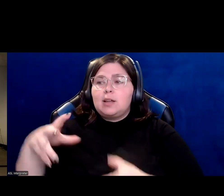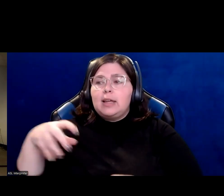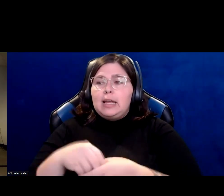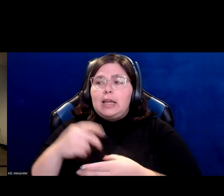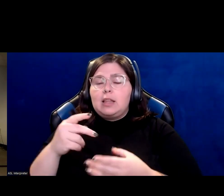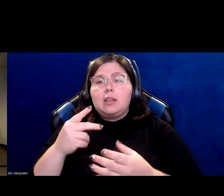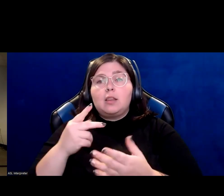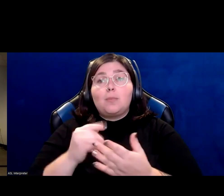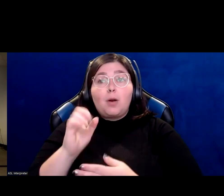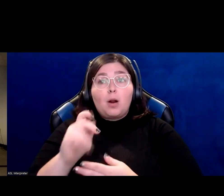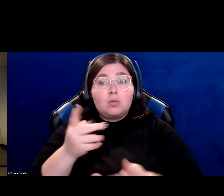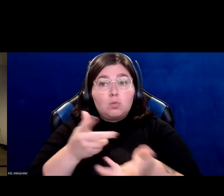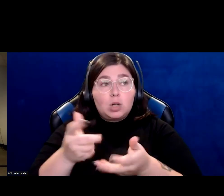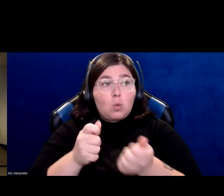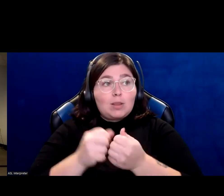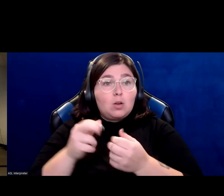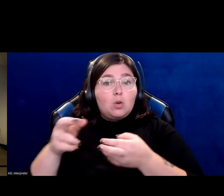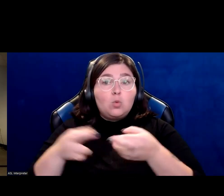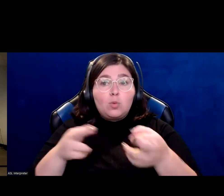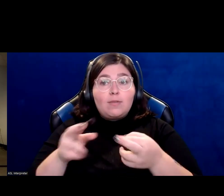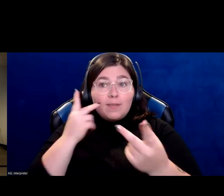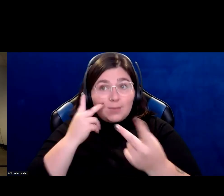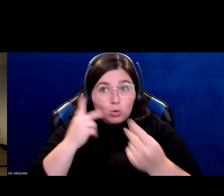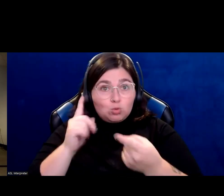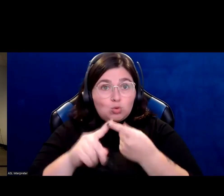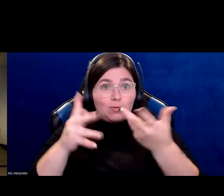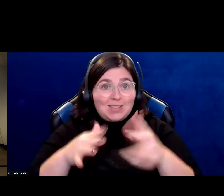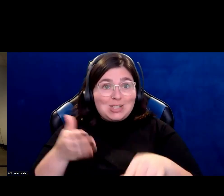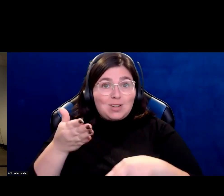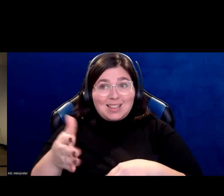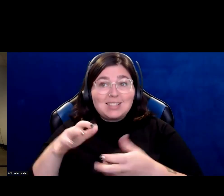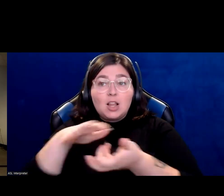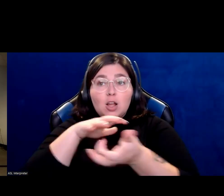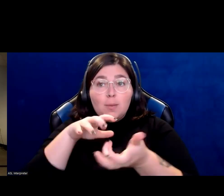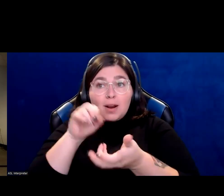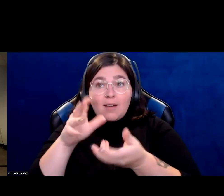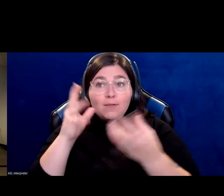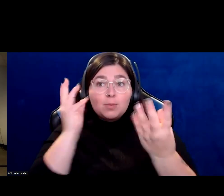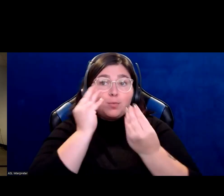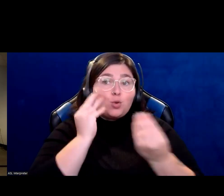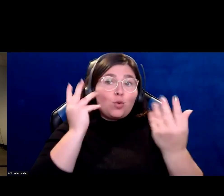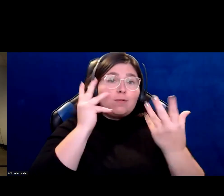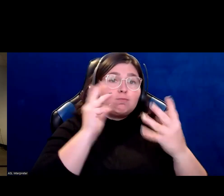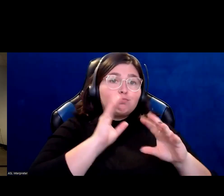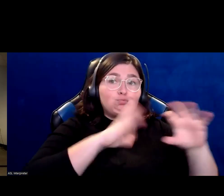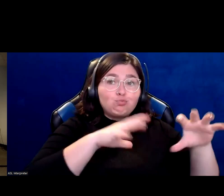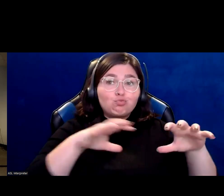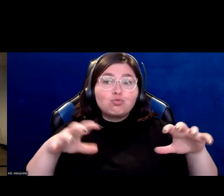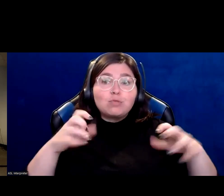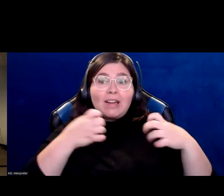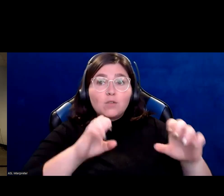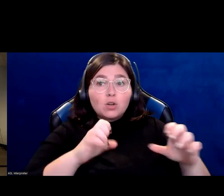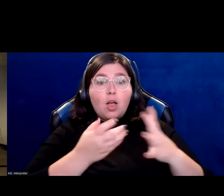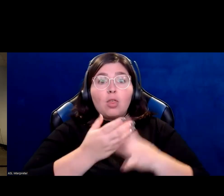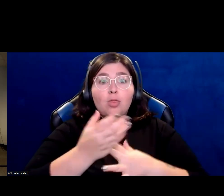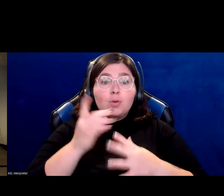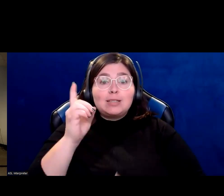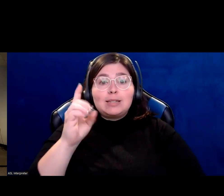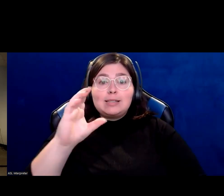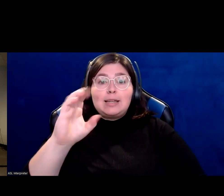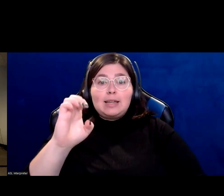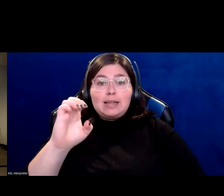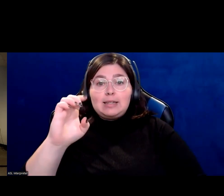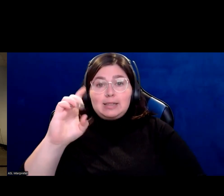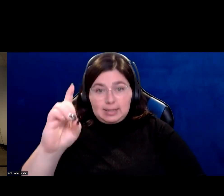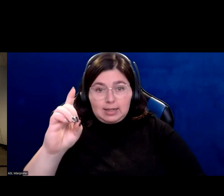of Riverview Park to get this project done, which is a combination of beautification efforts funded by the state through DCED,